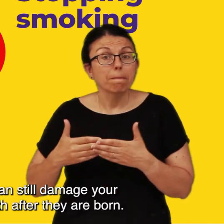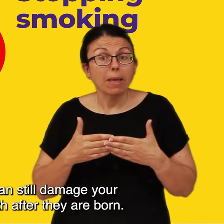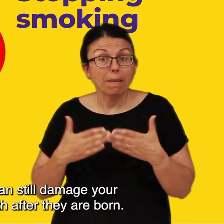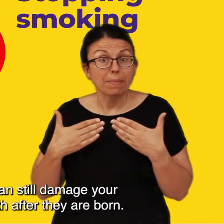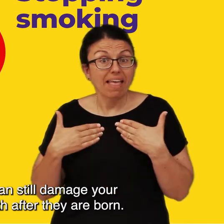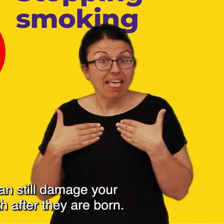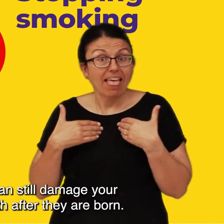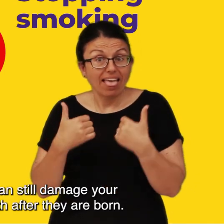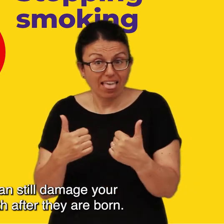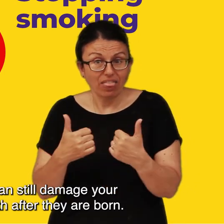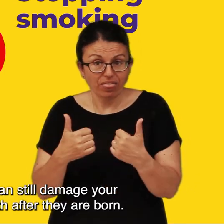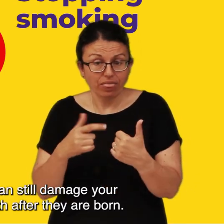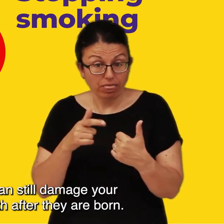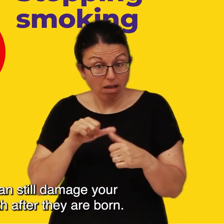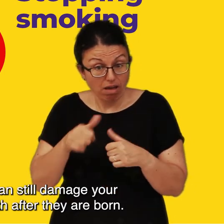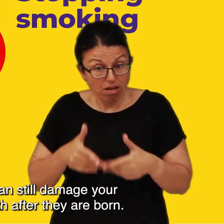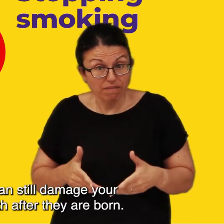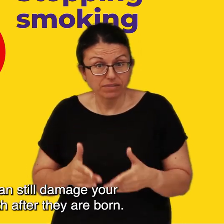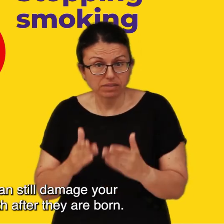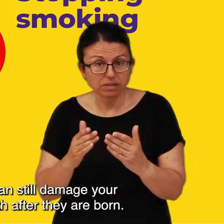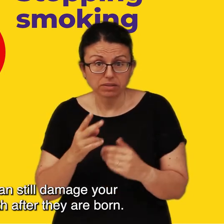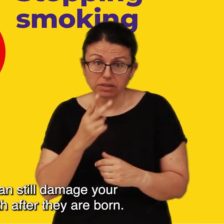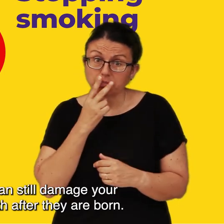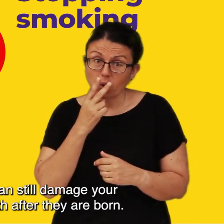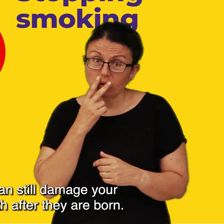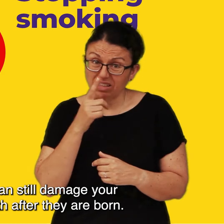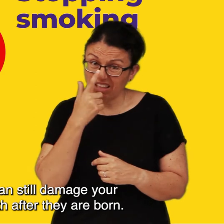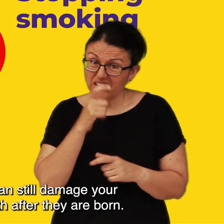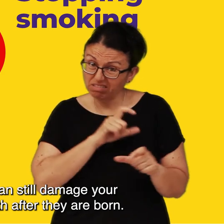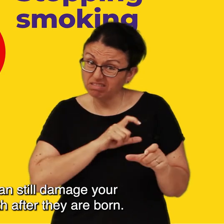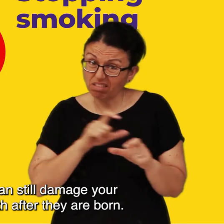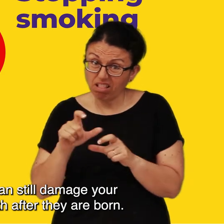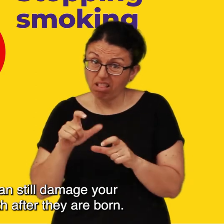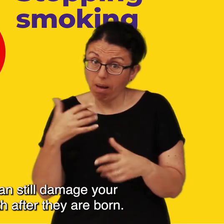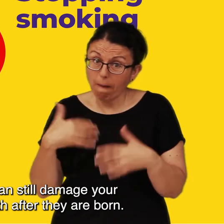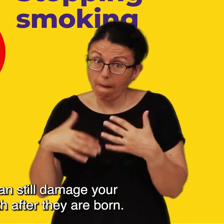Smoking can still damage your baby's health after they are born.